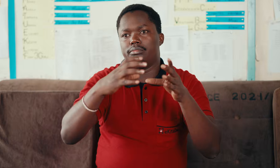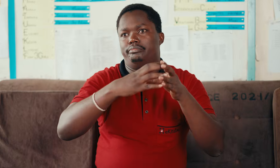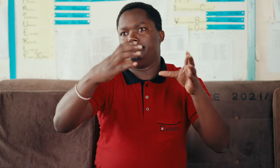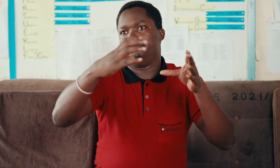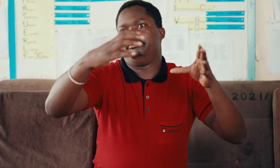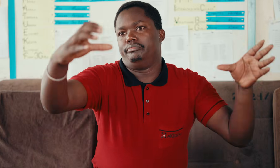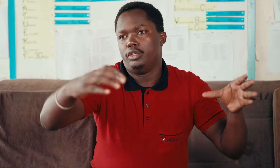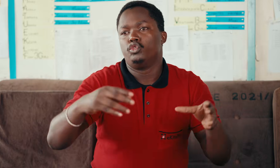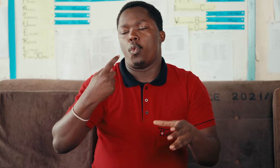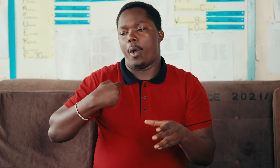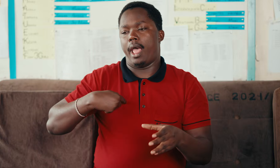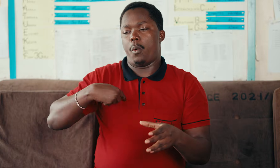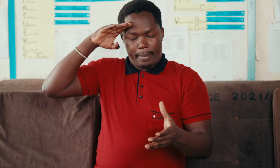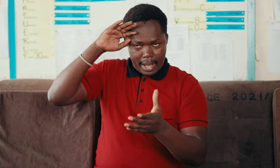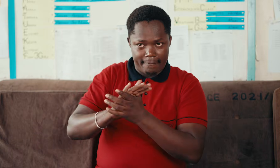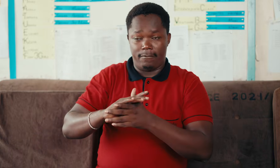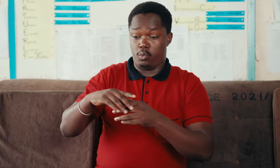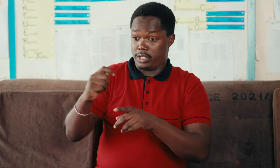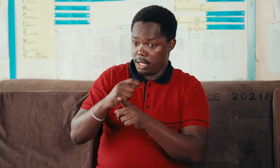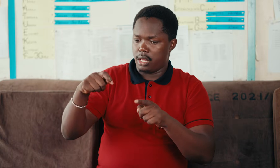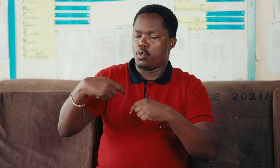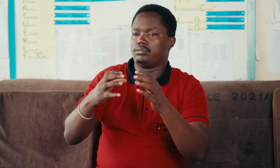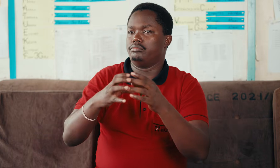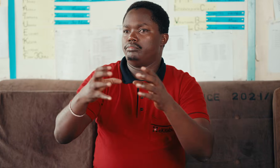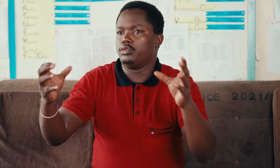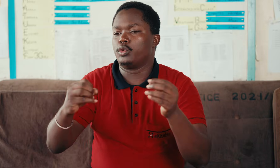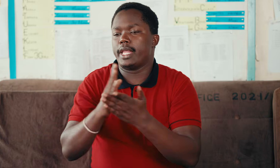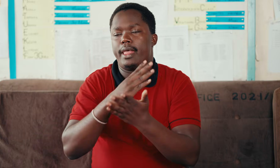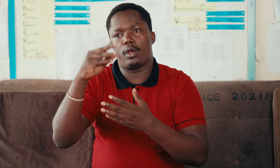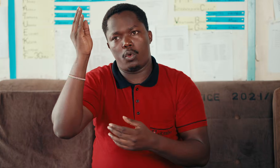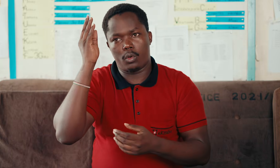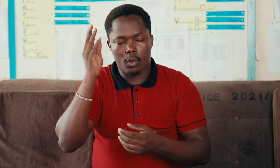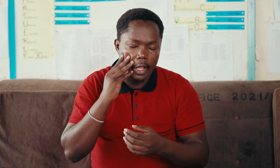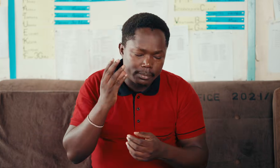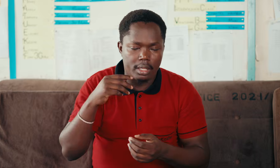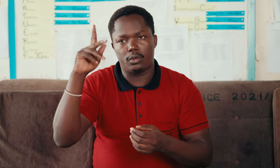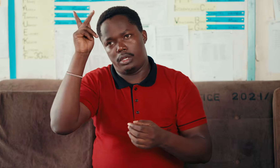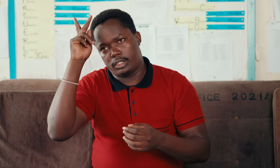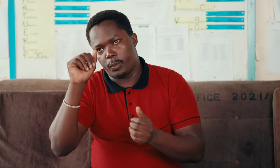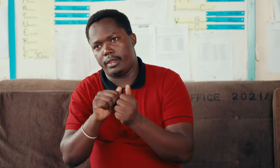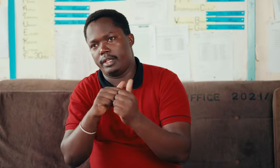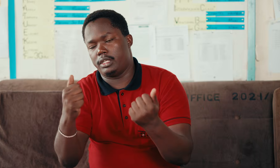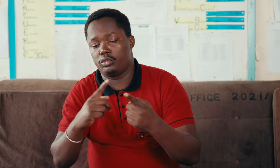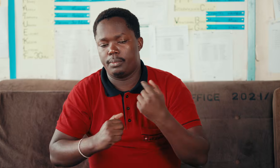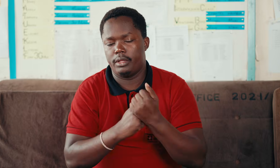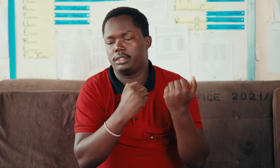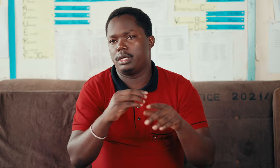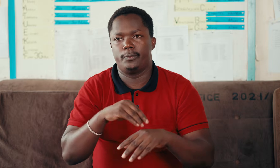have already taken this information back to the community. So we believe this training will continue, will help the parents to share